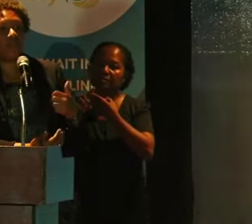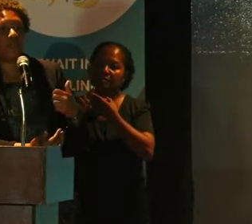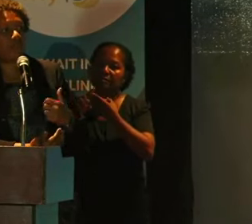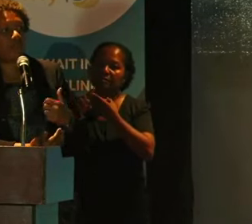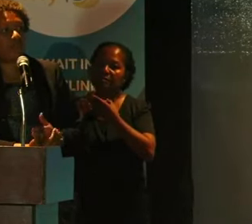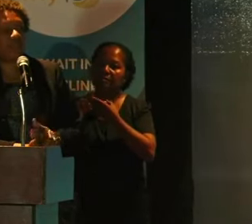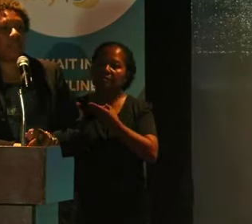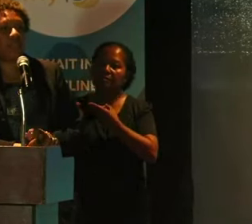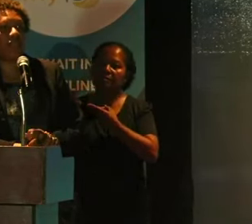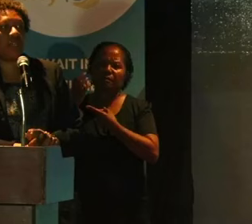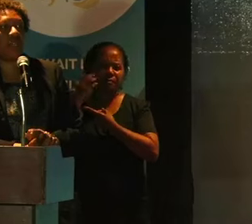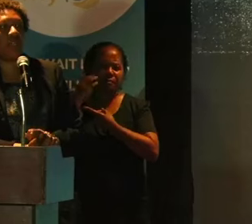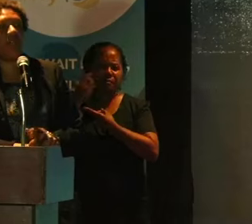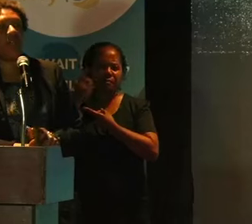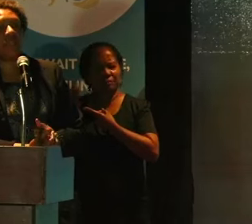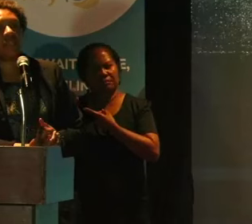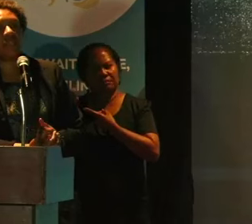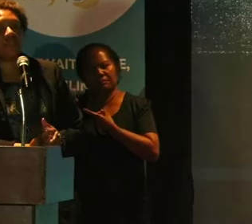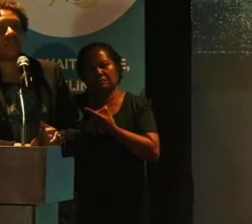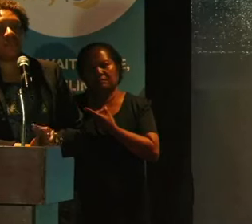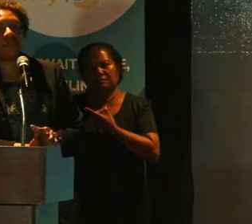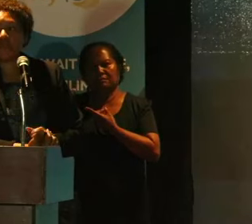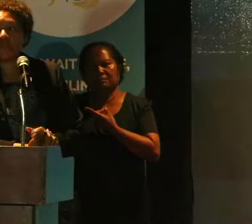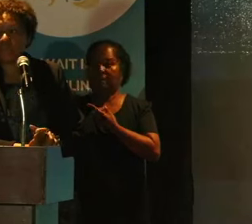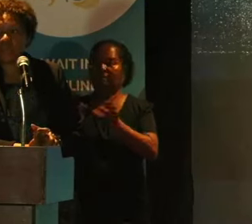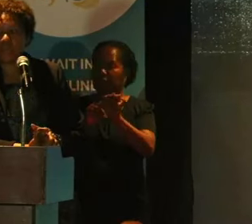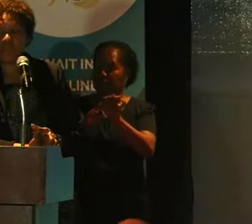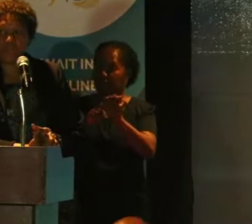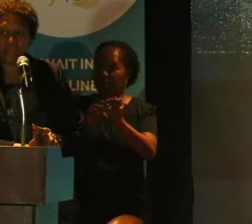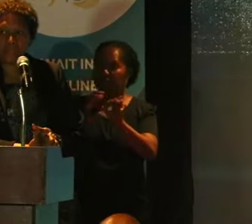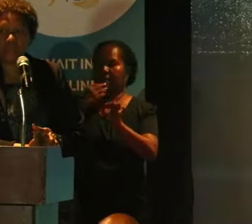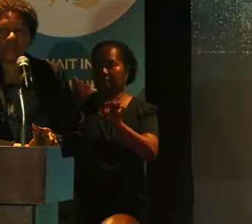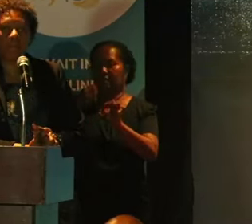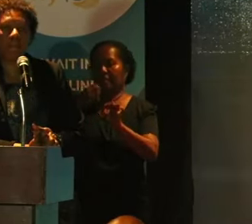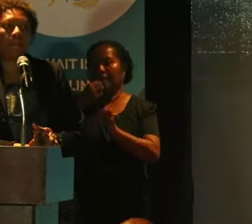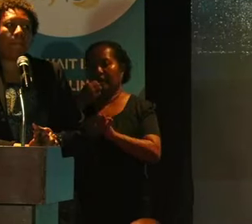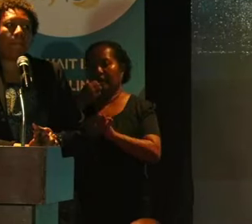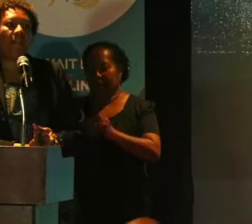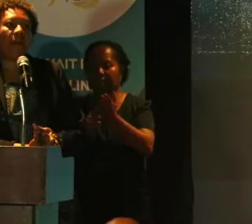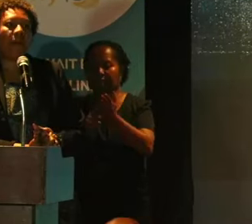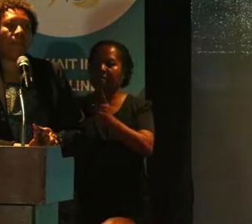questions, do your due diligence checks. For example, if you're trying to apply for a lick store,